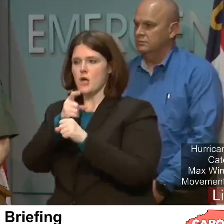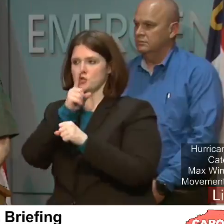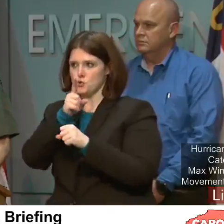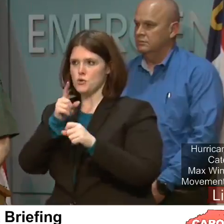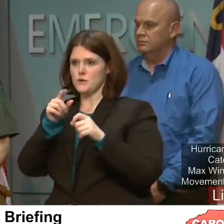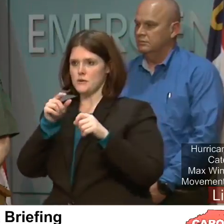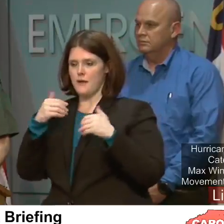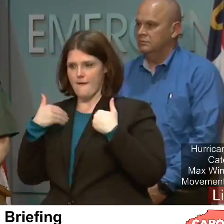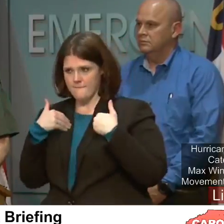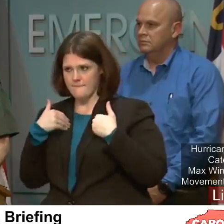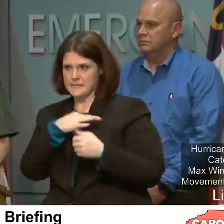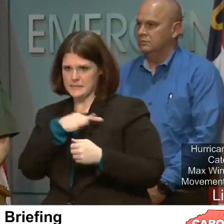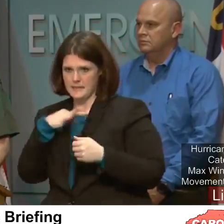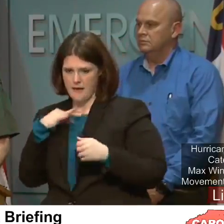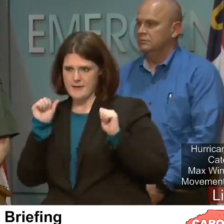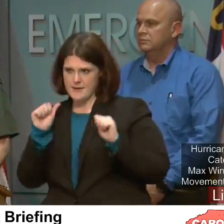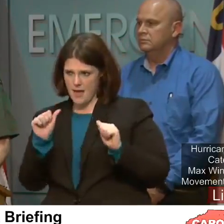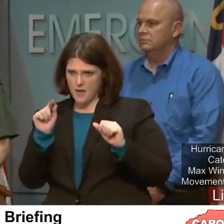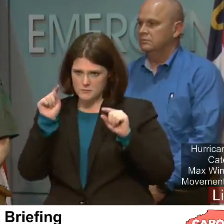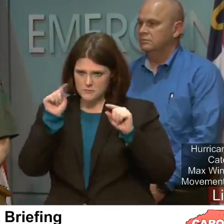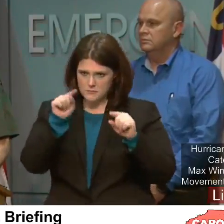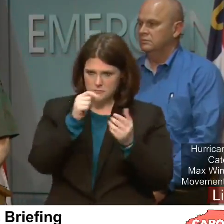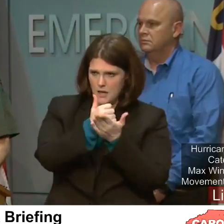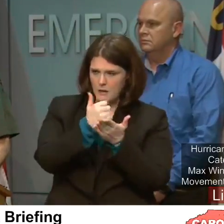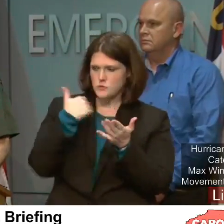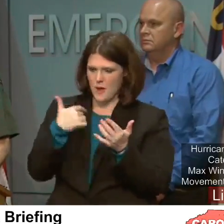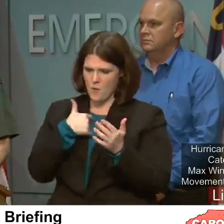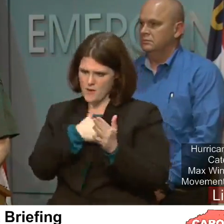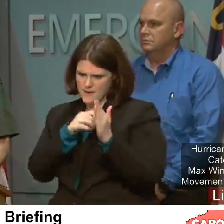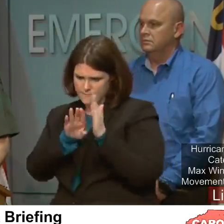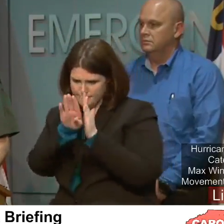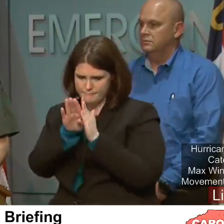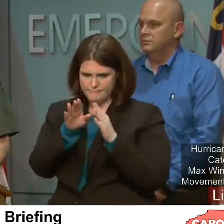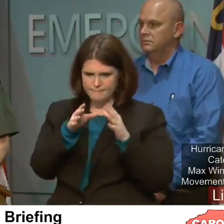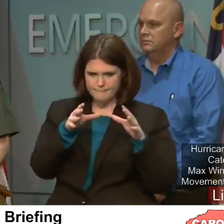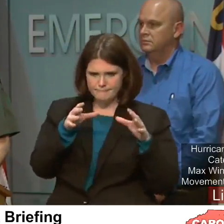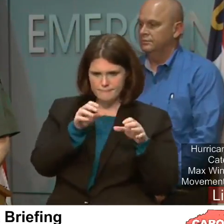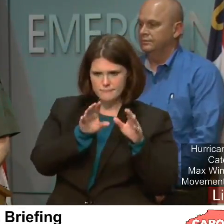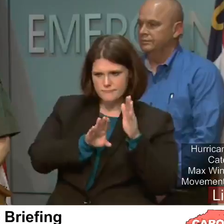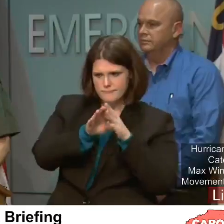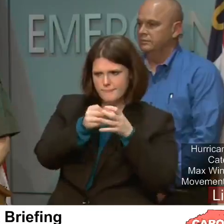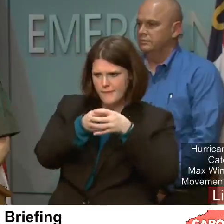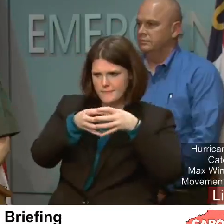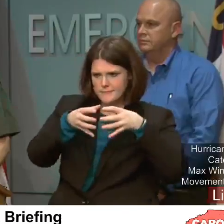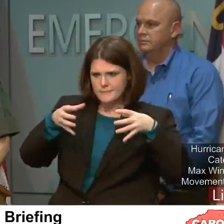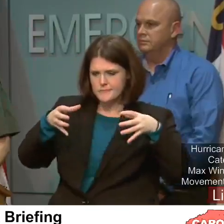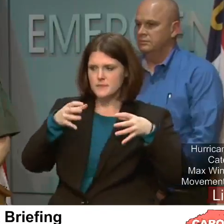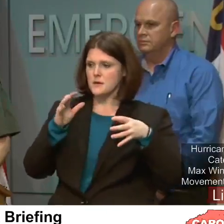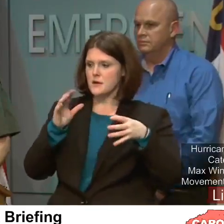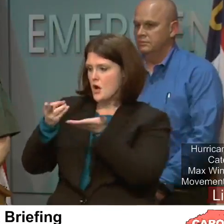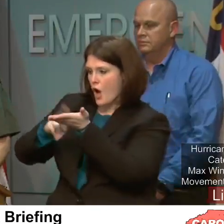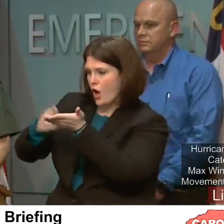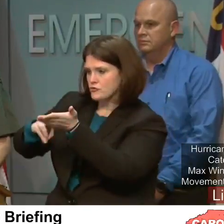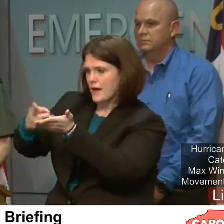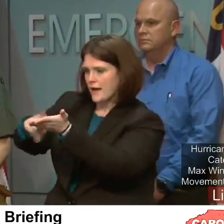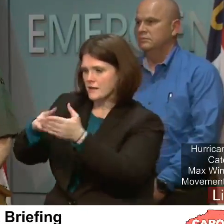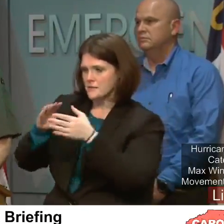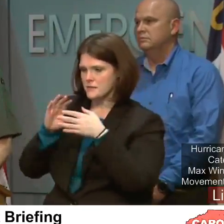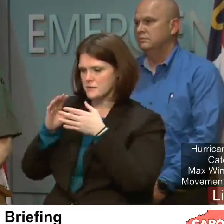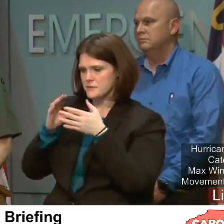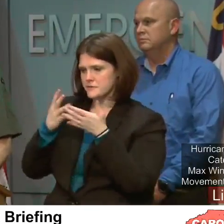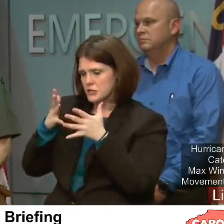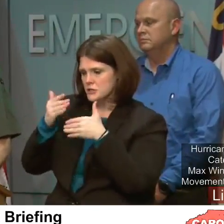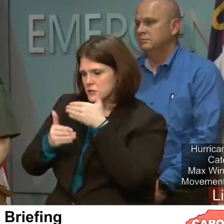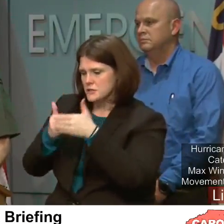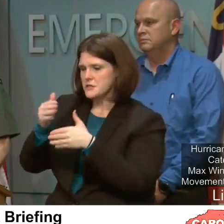that can go into a big place like that. So we're assembling teams, working through some contracts that we might have to go through, like